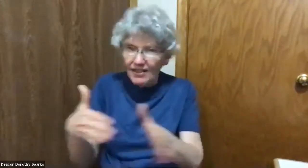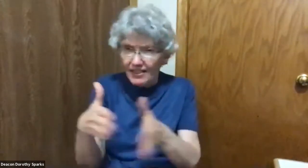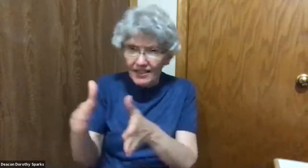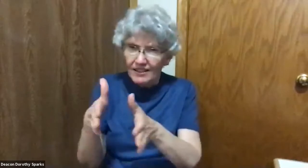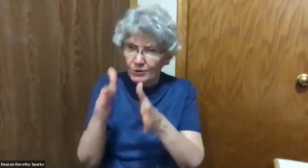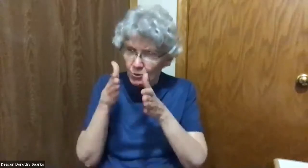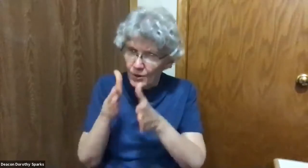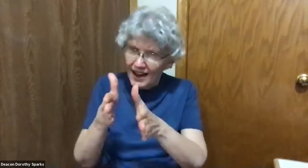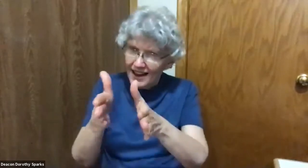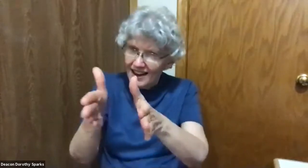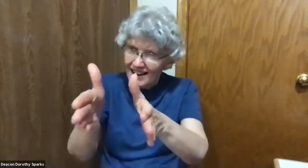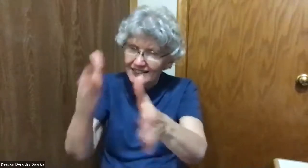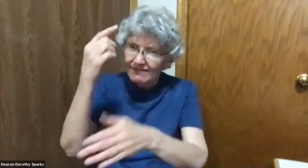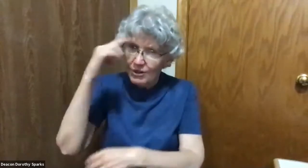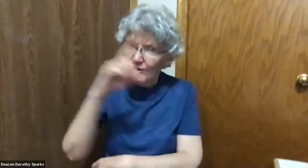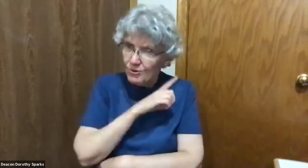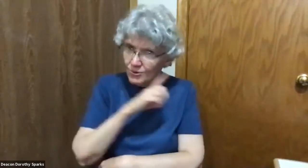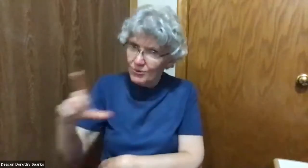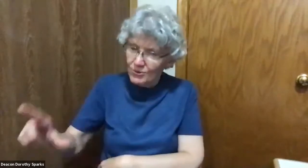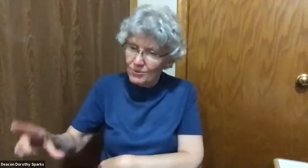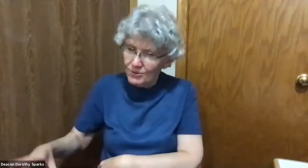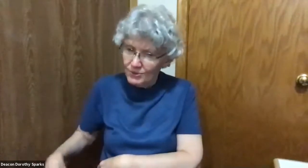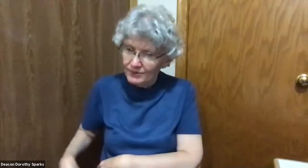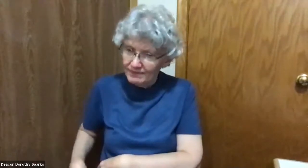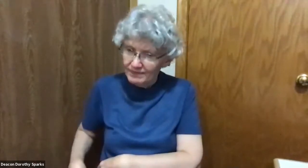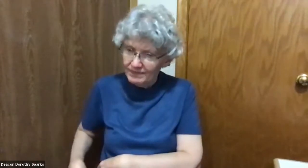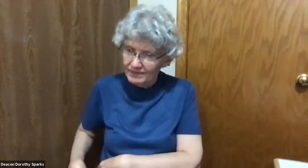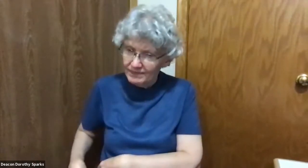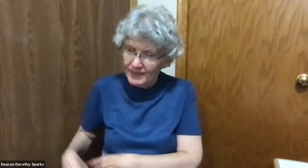Make a path straight for him.